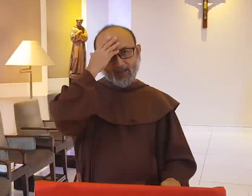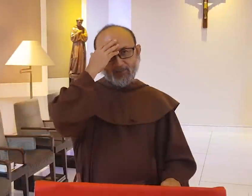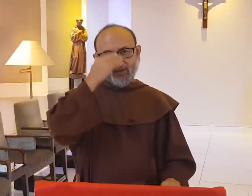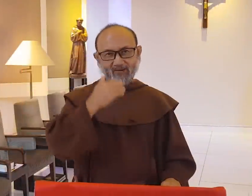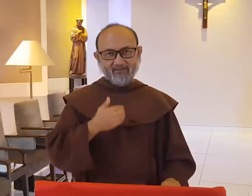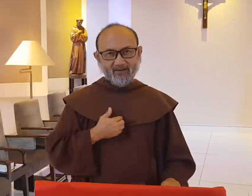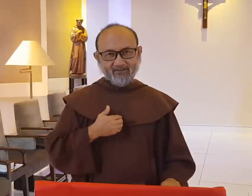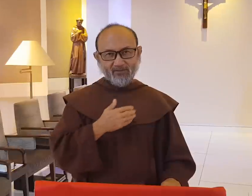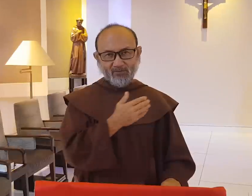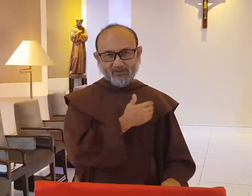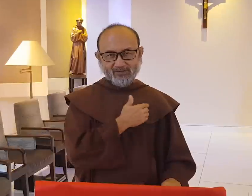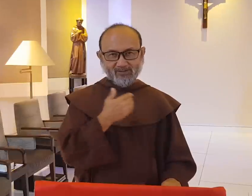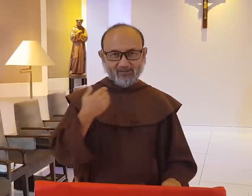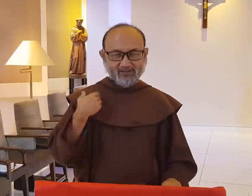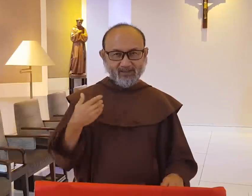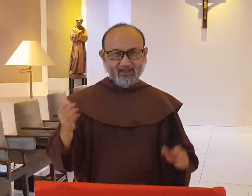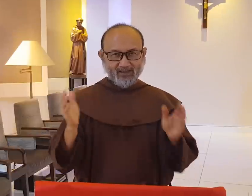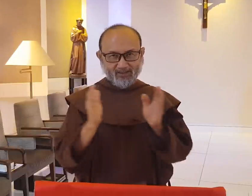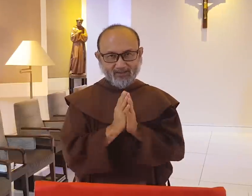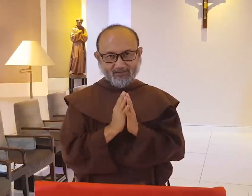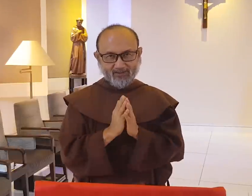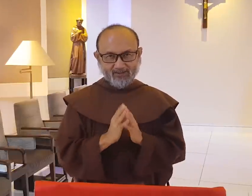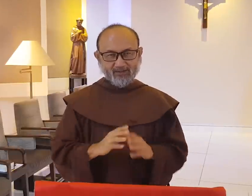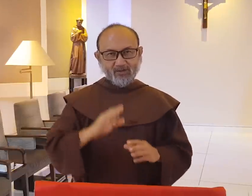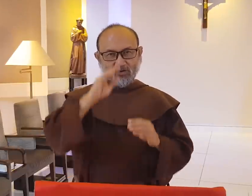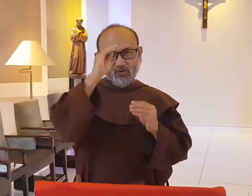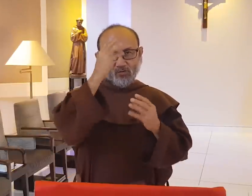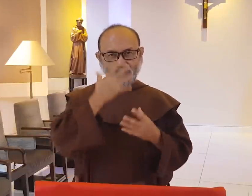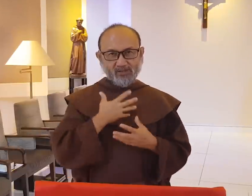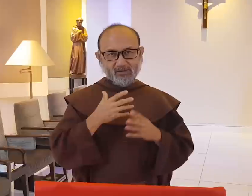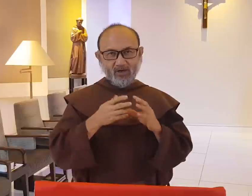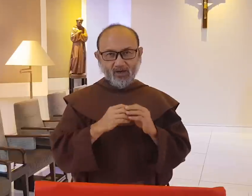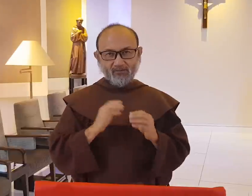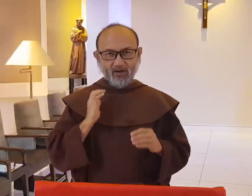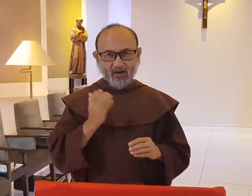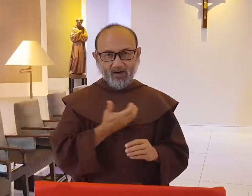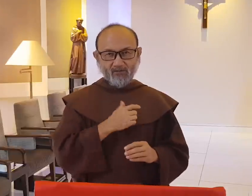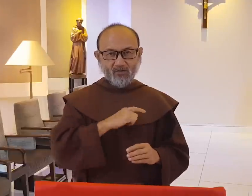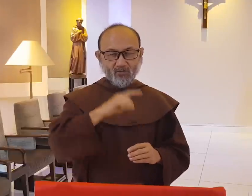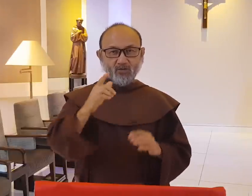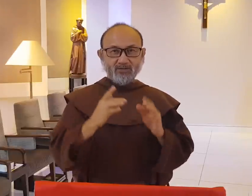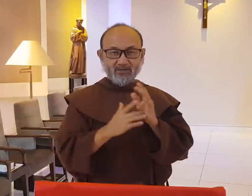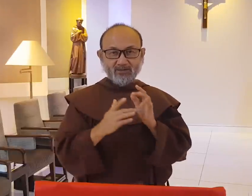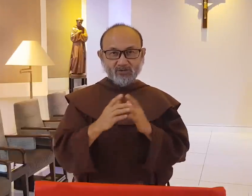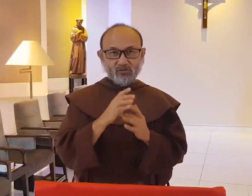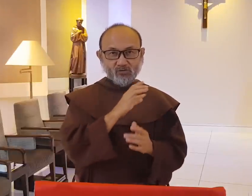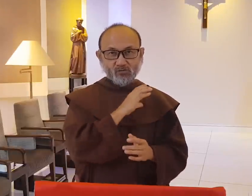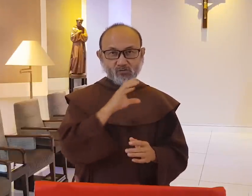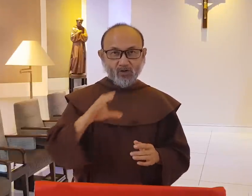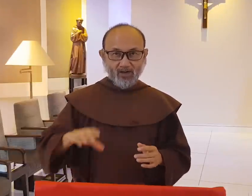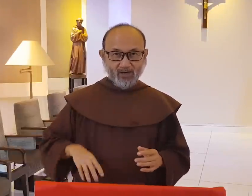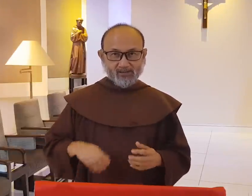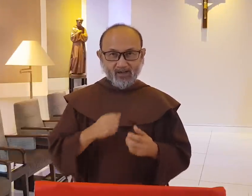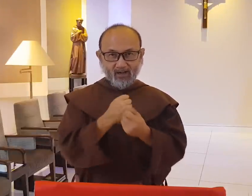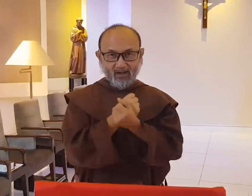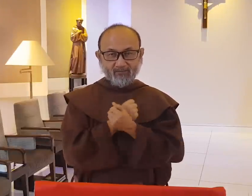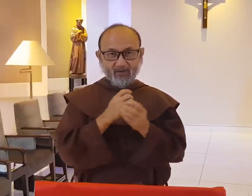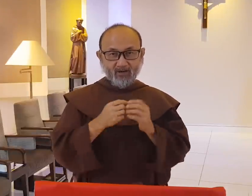the name of the Father, and of the Son, and of the Holy Spirit. Amen. The grace of our Lord Jesus Christ, and the love of